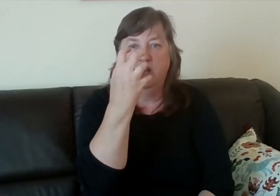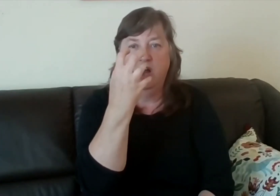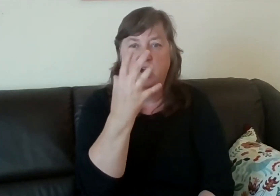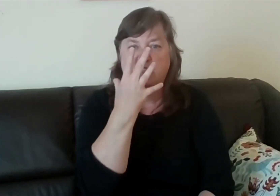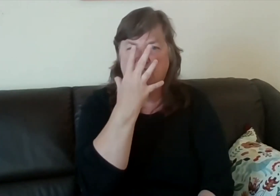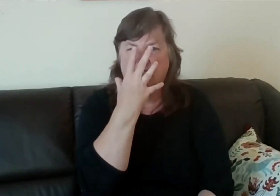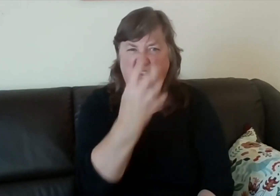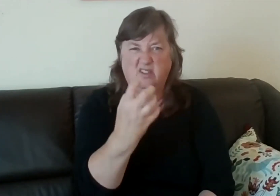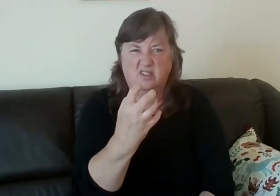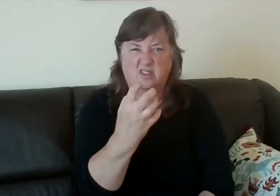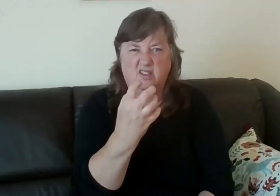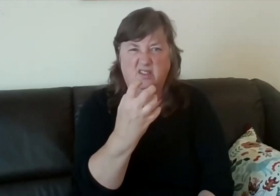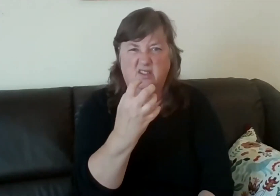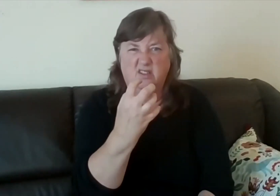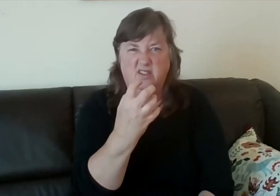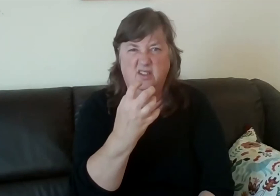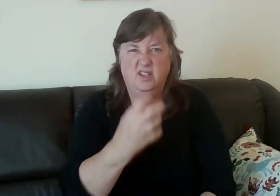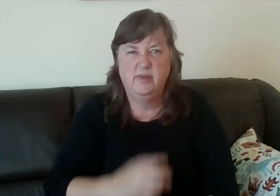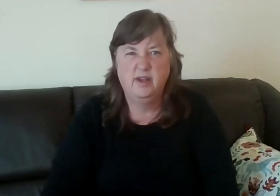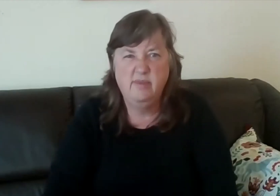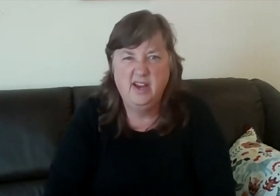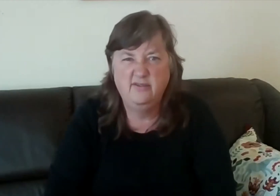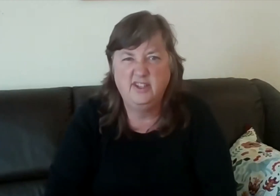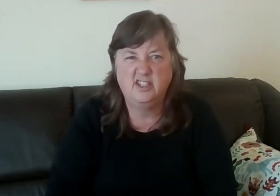claw. And you make a mad face.